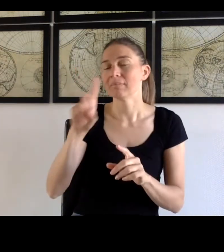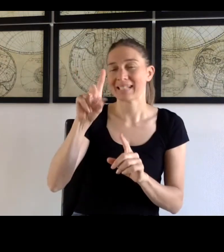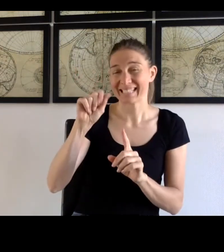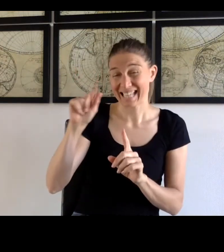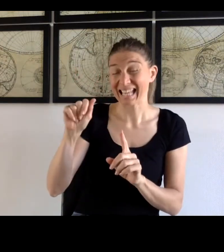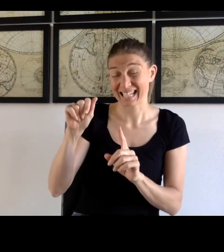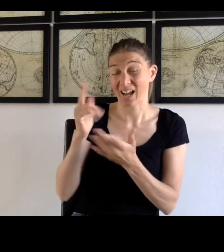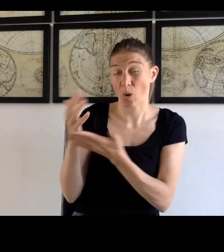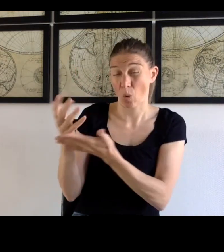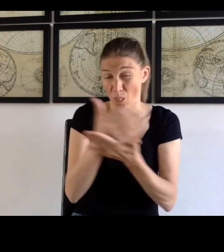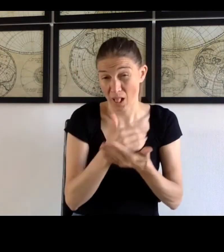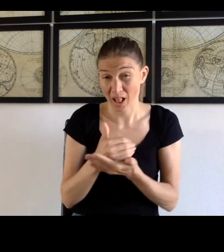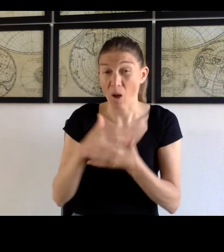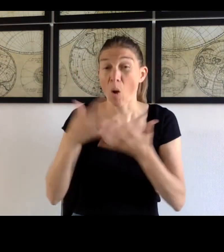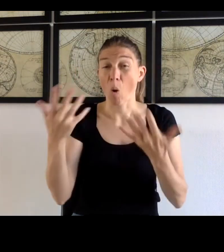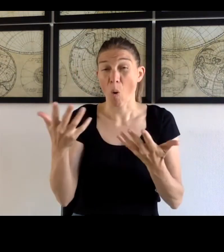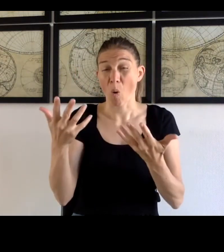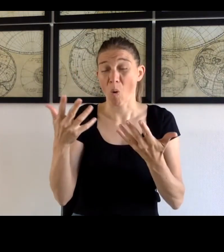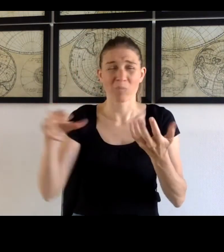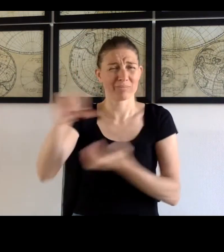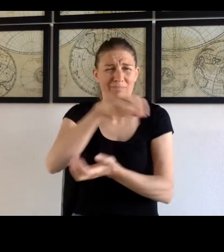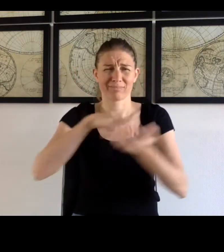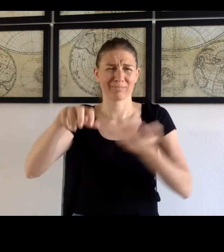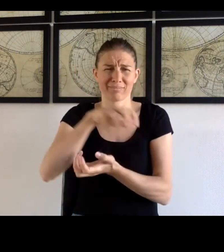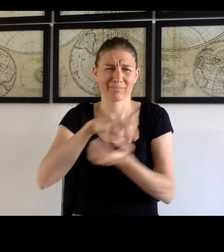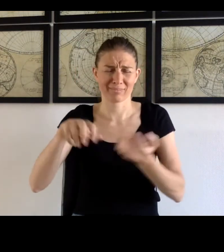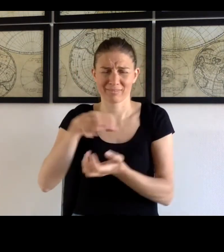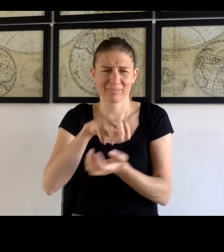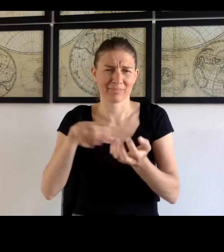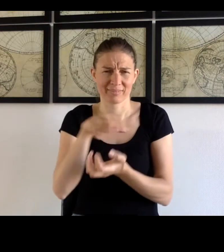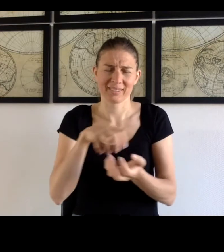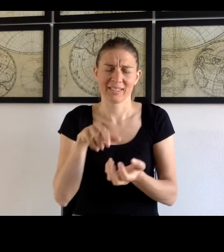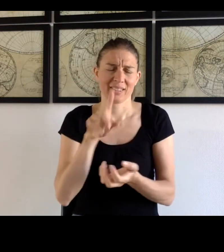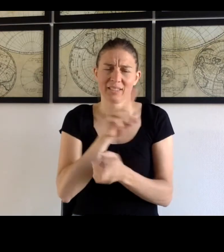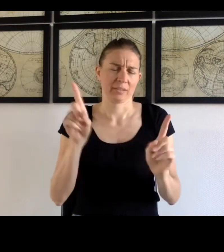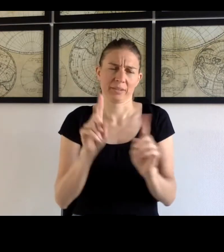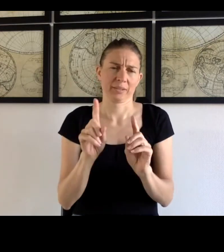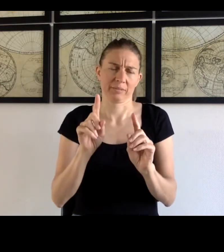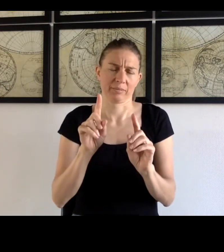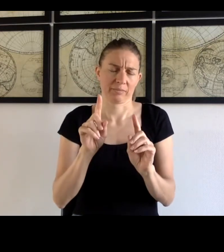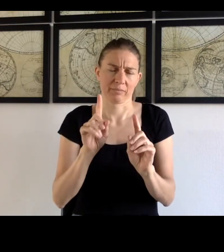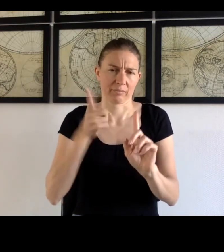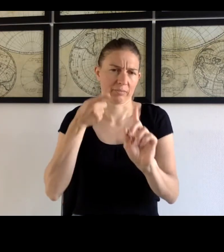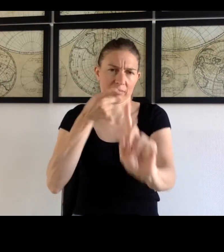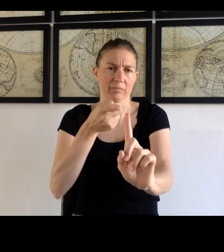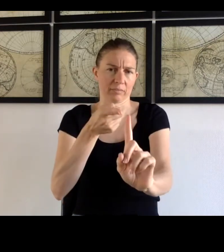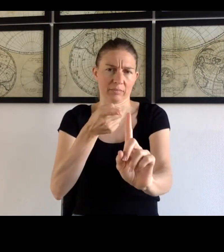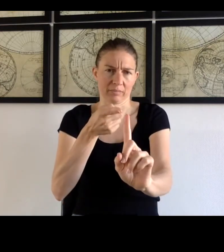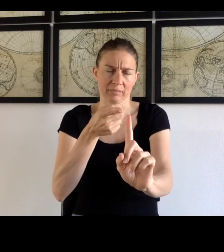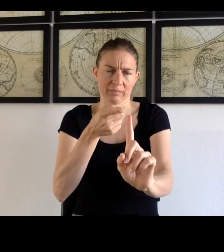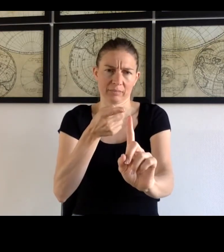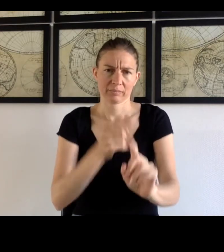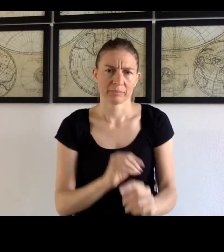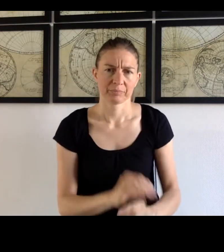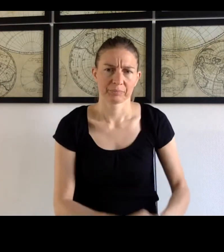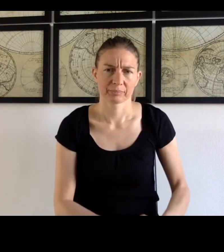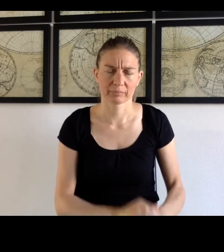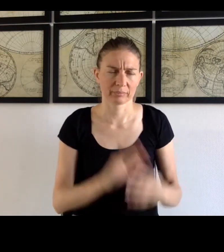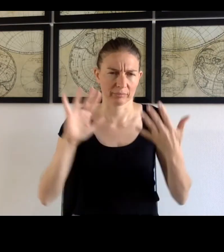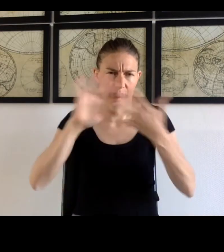demographics, actually mixing demographics with administrative data, which is very worrisome. And of